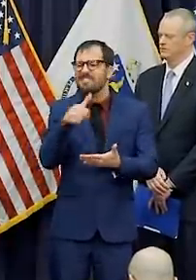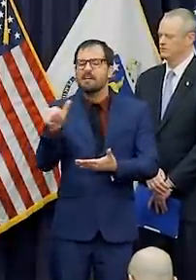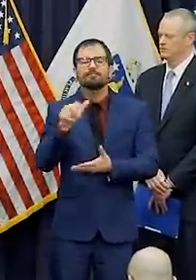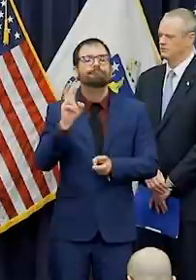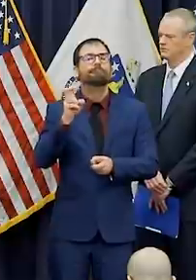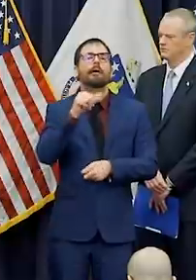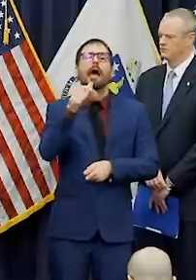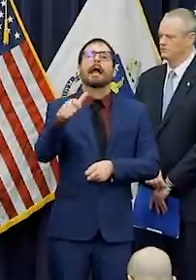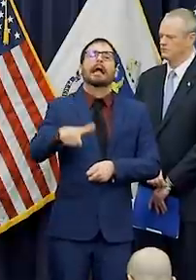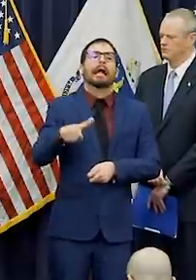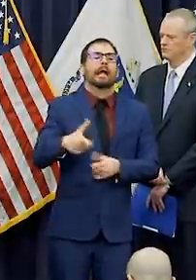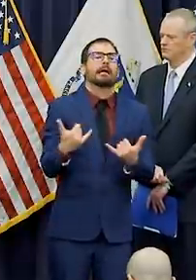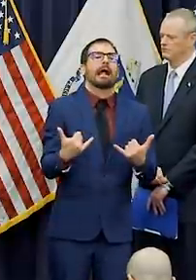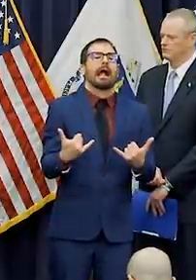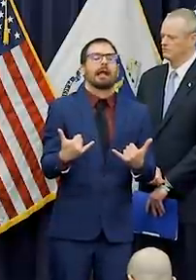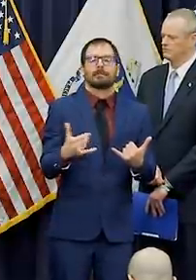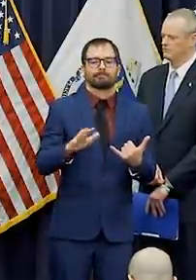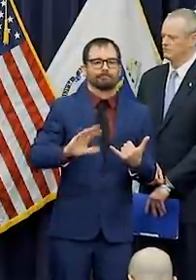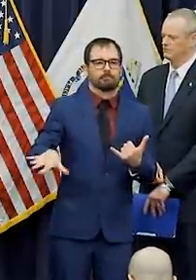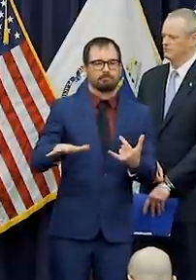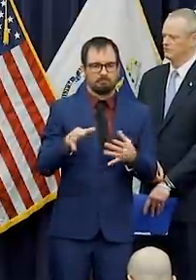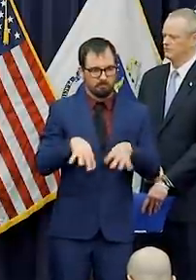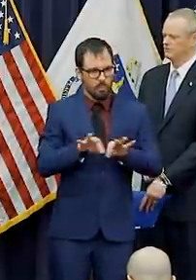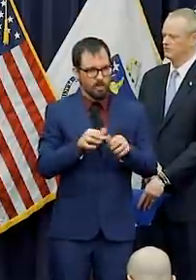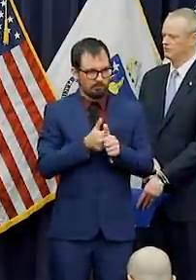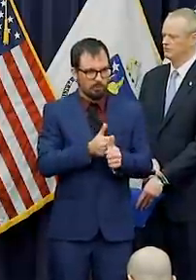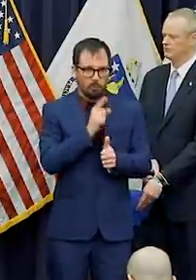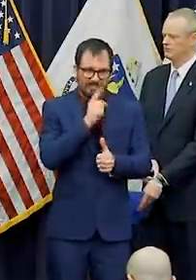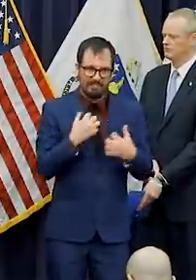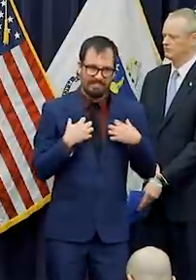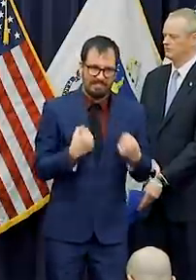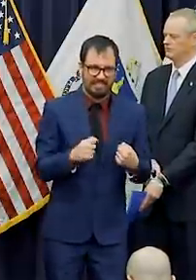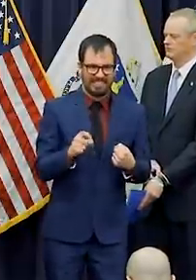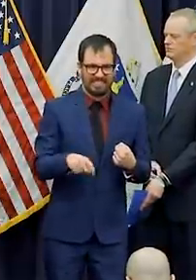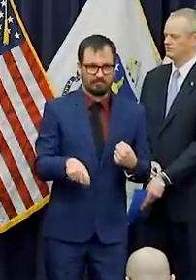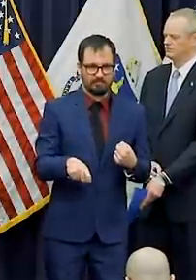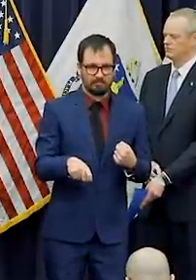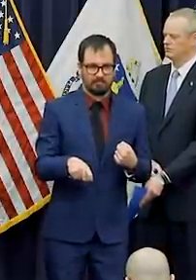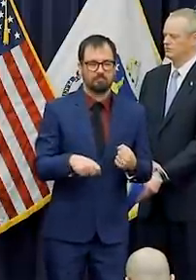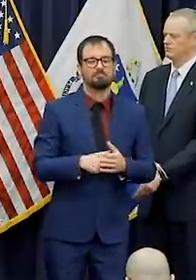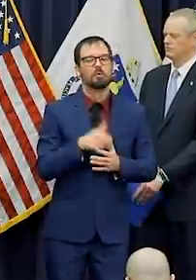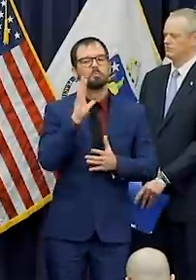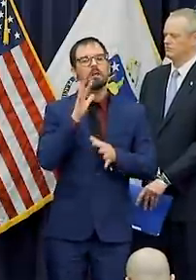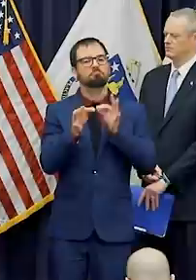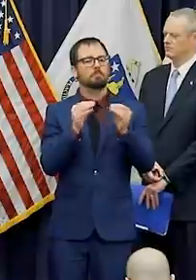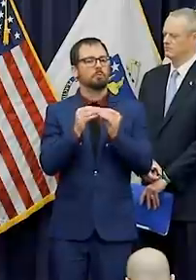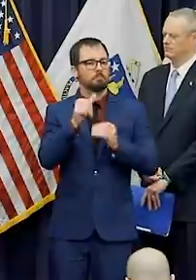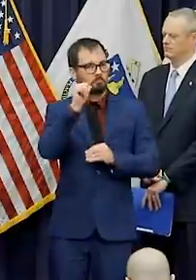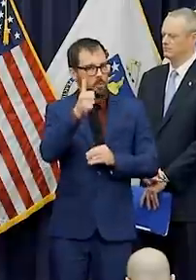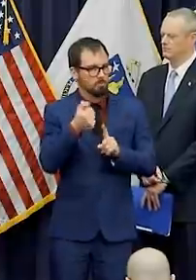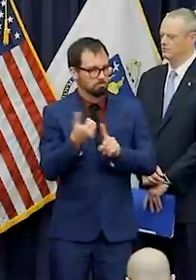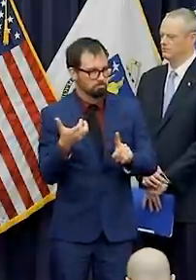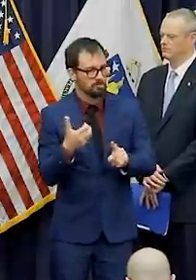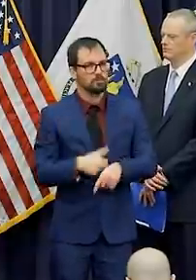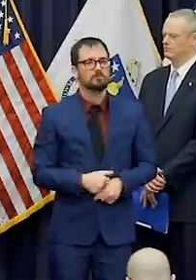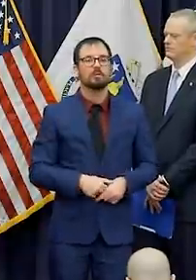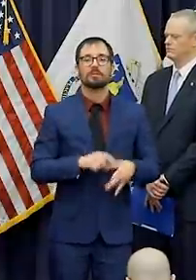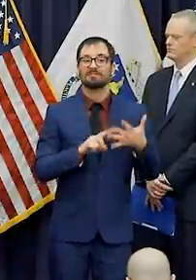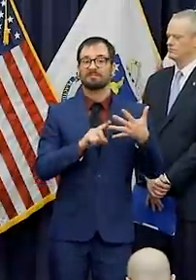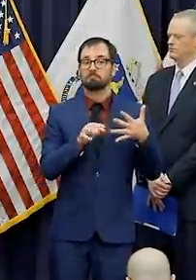today or tomorrow. This is to ensure that medical supplies and resources are available for treatment of individuals